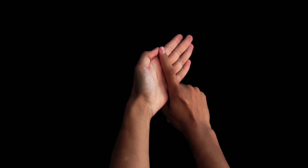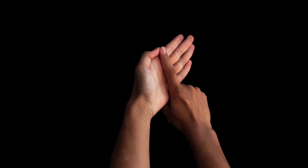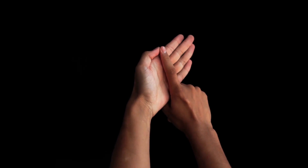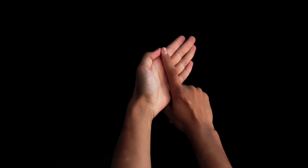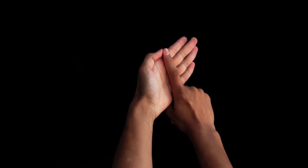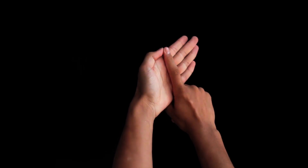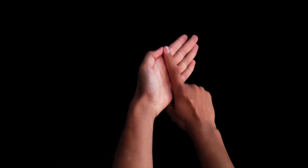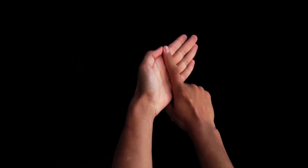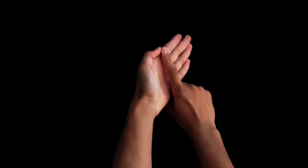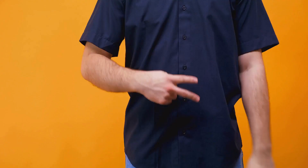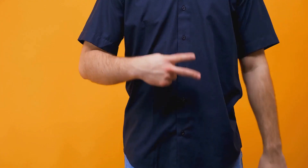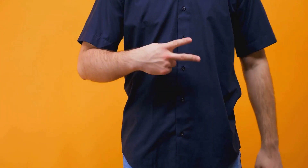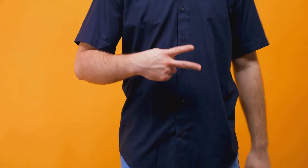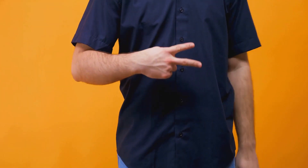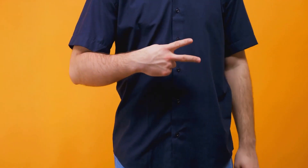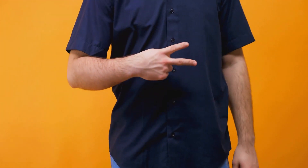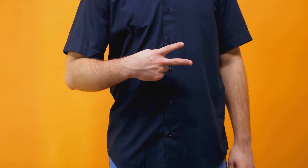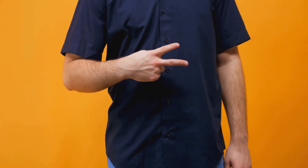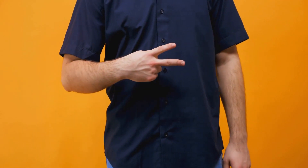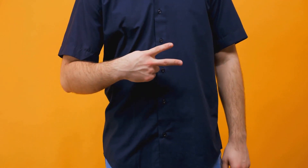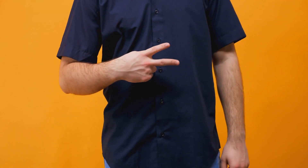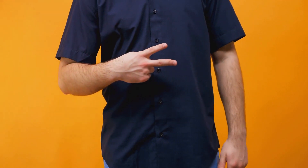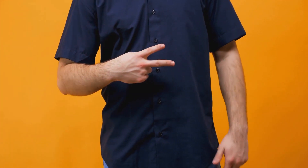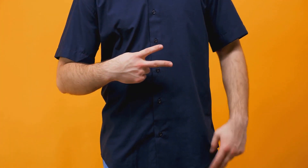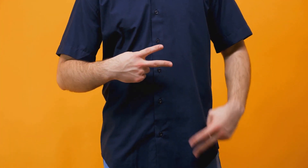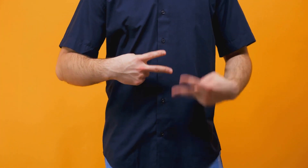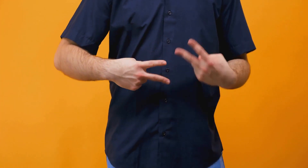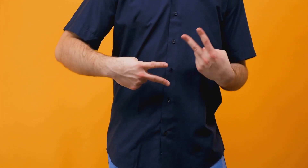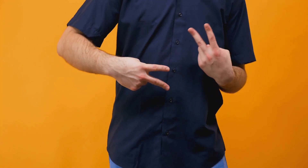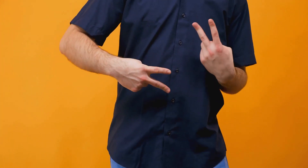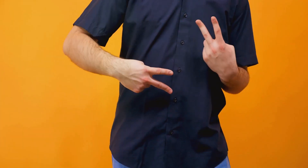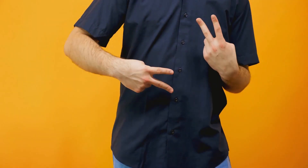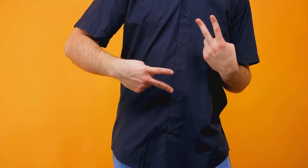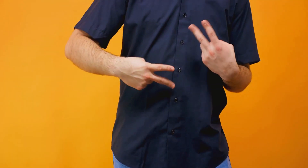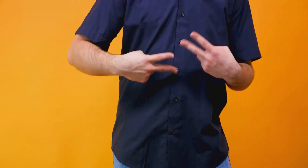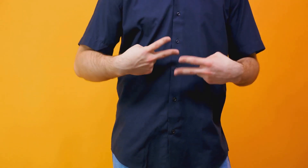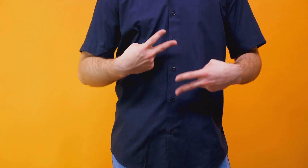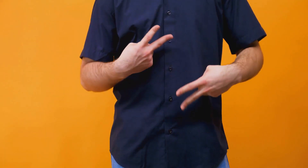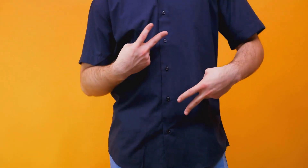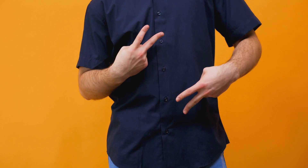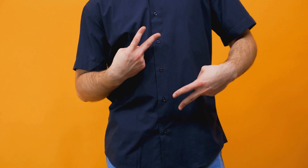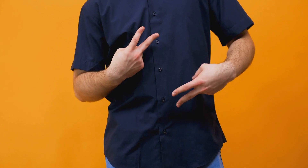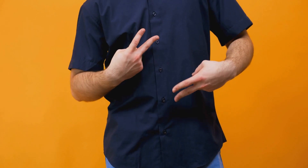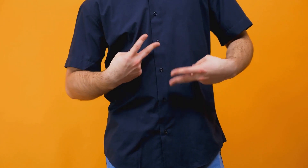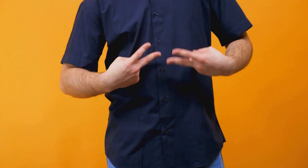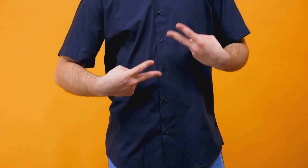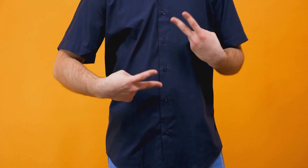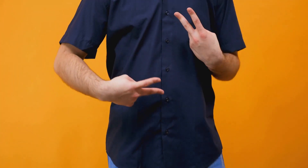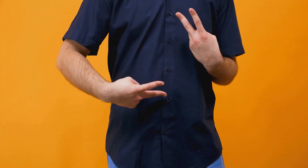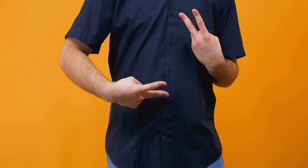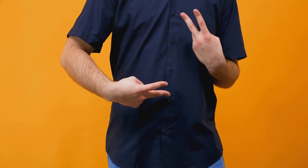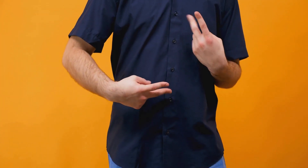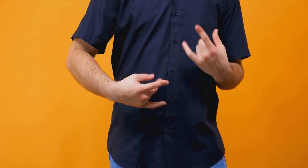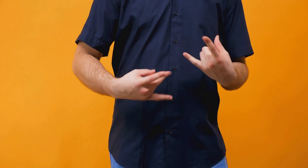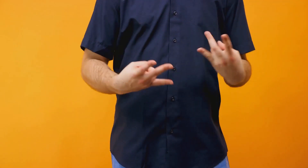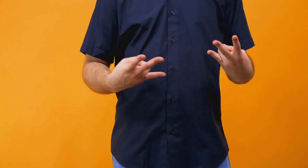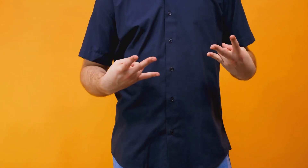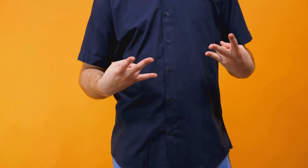in sign language was sparked unexpectedly, taking him down a path few had traveled before. He saw something in sign language that others